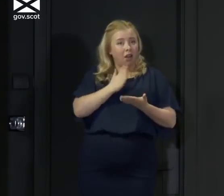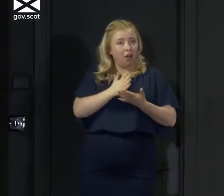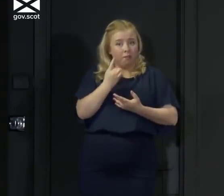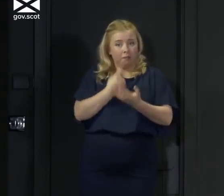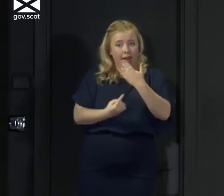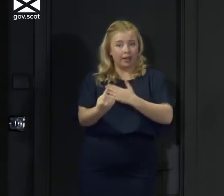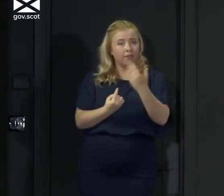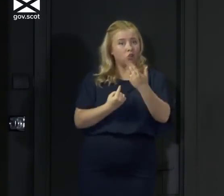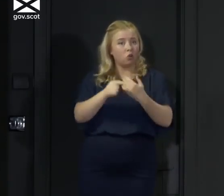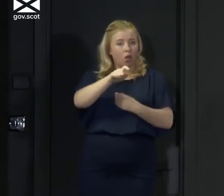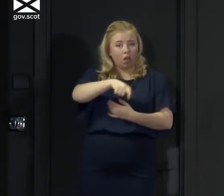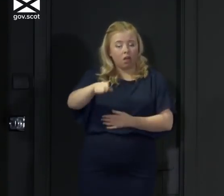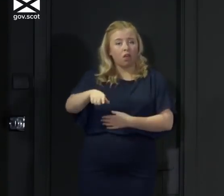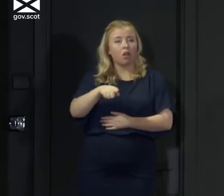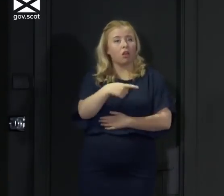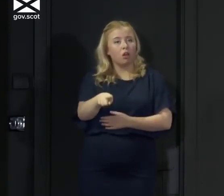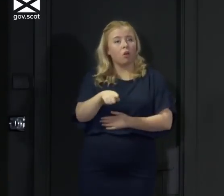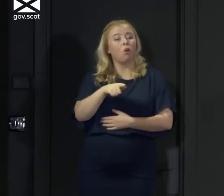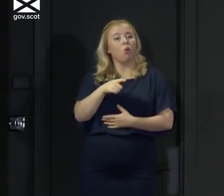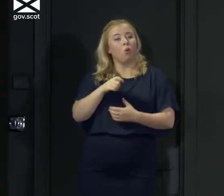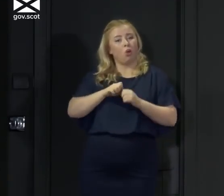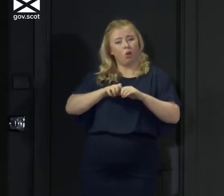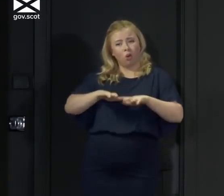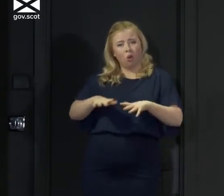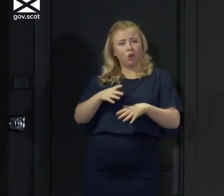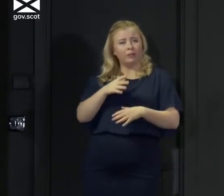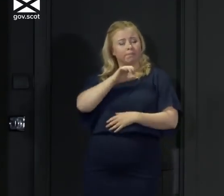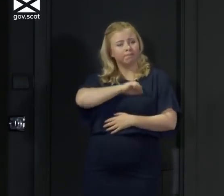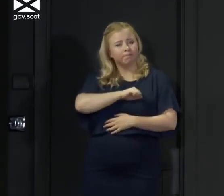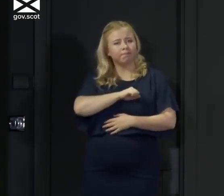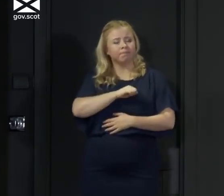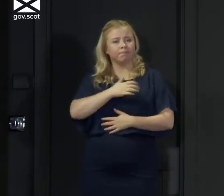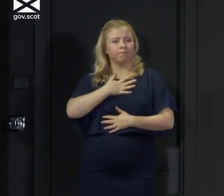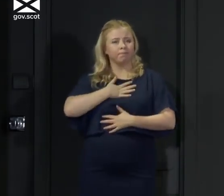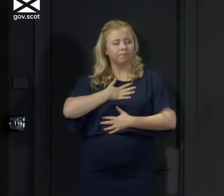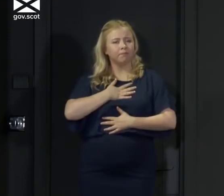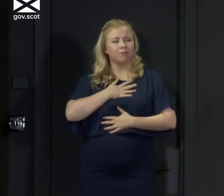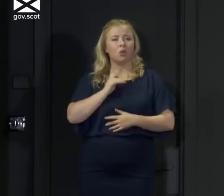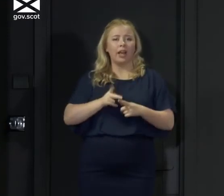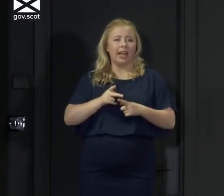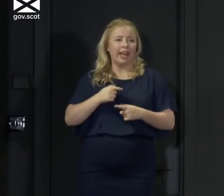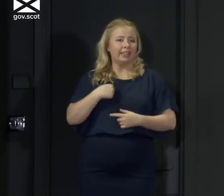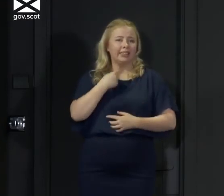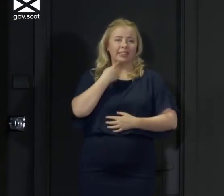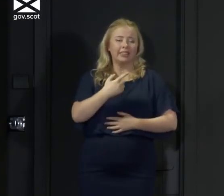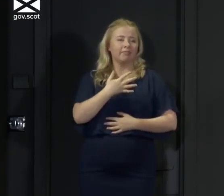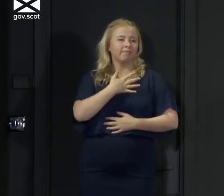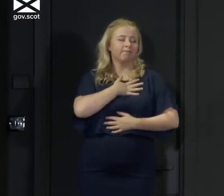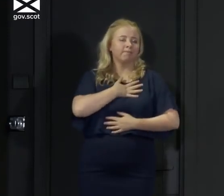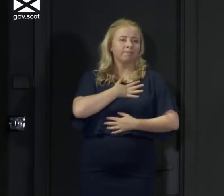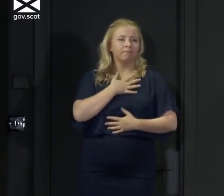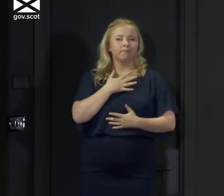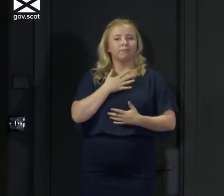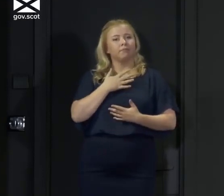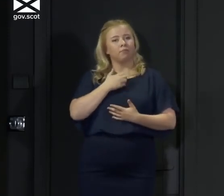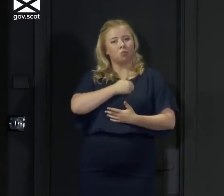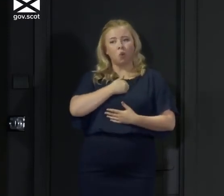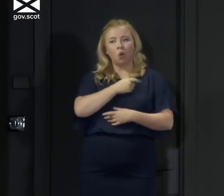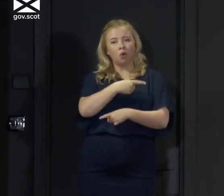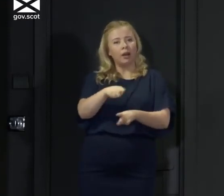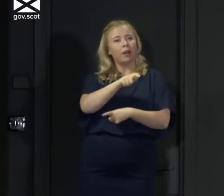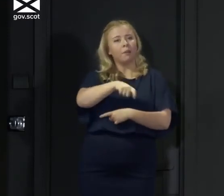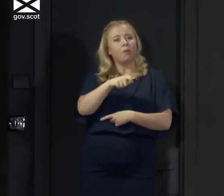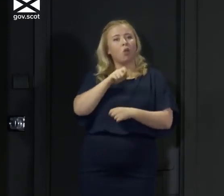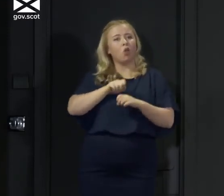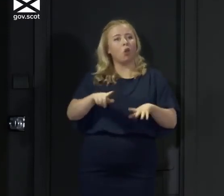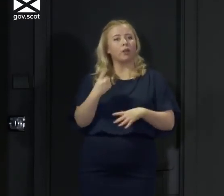individuals who are being mourned and grieved by many. So once again, I want to convey my deepest condolences to everyone who has lost a loved one